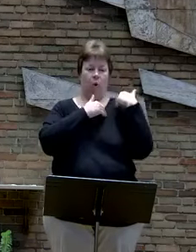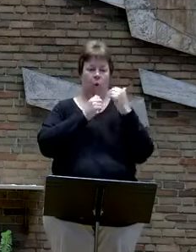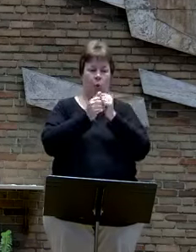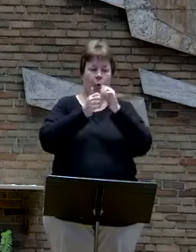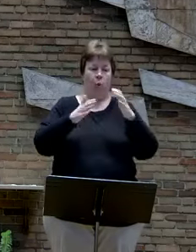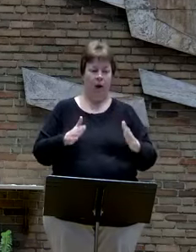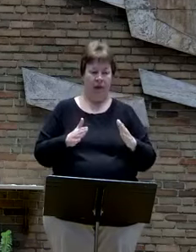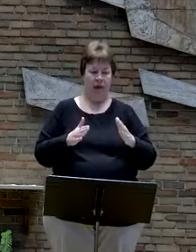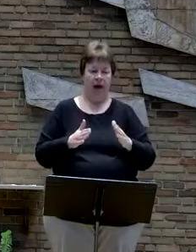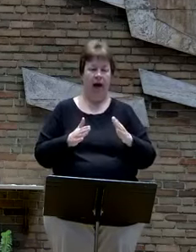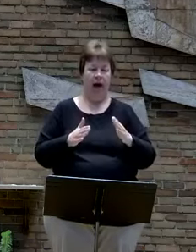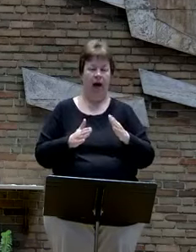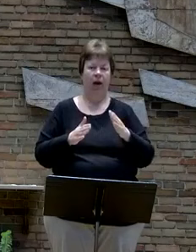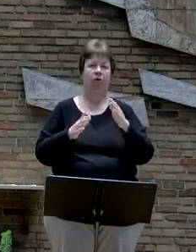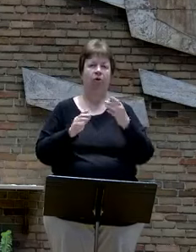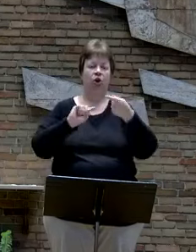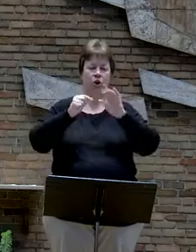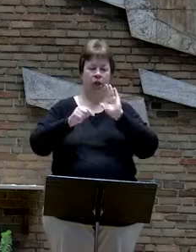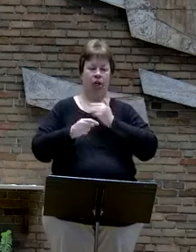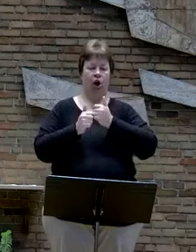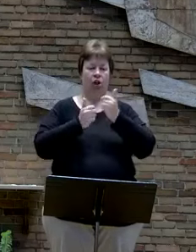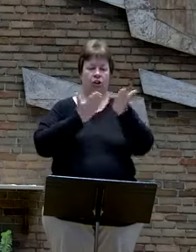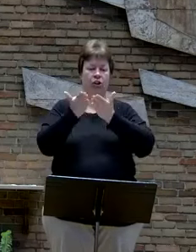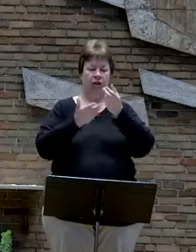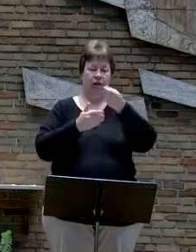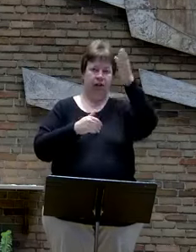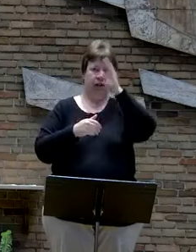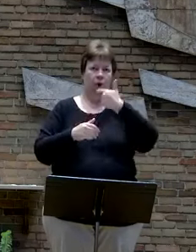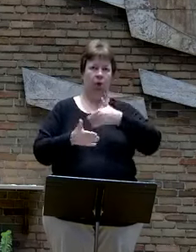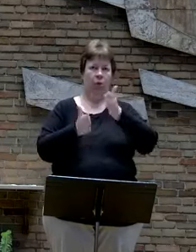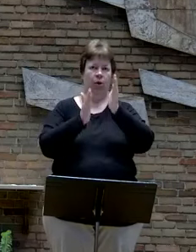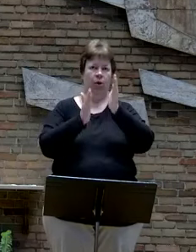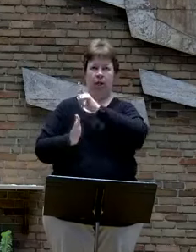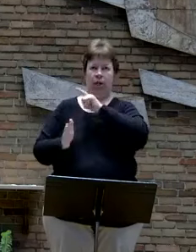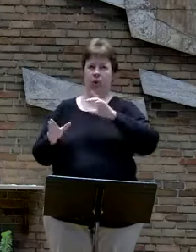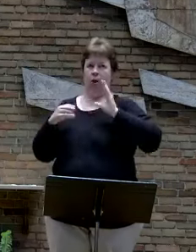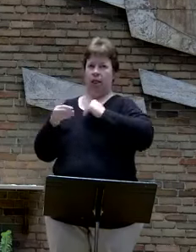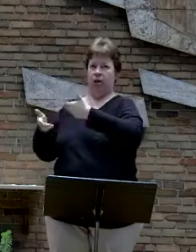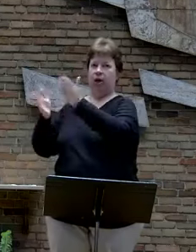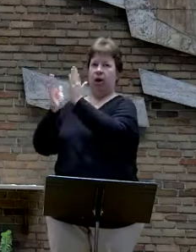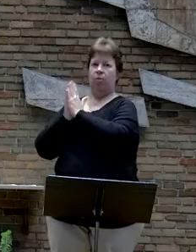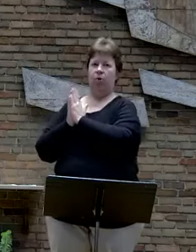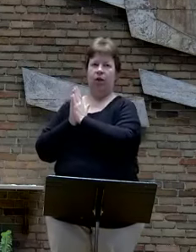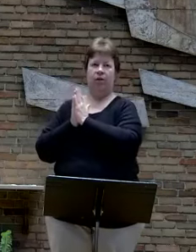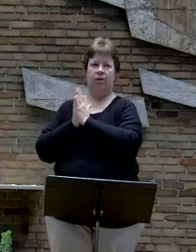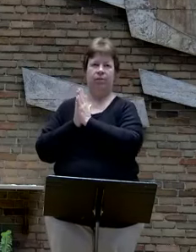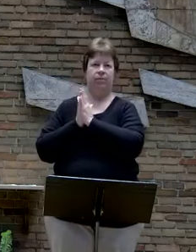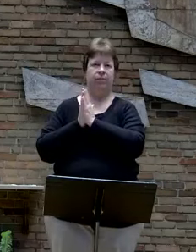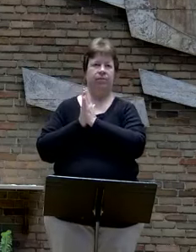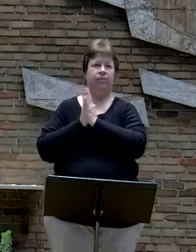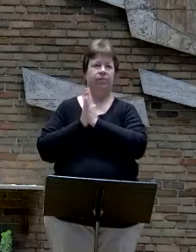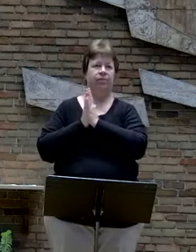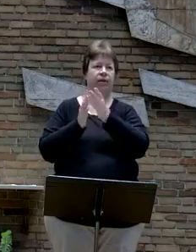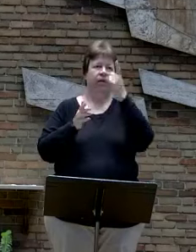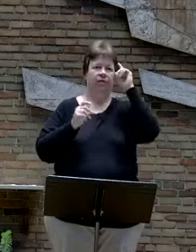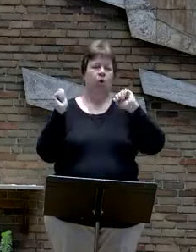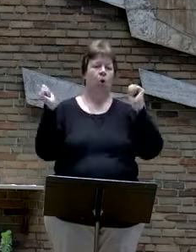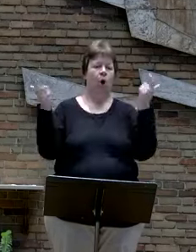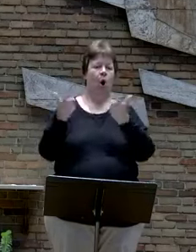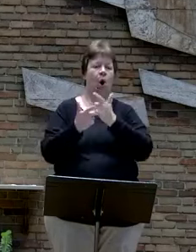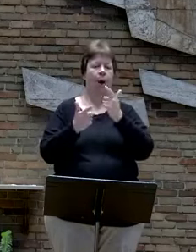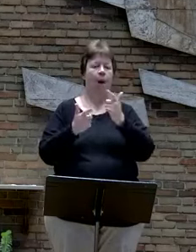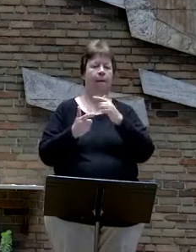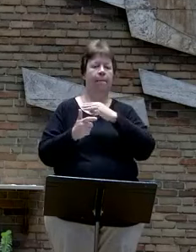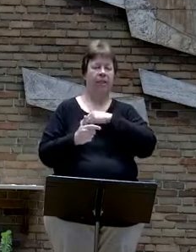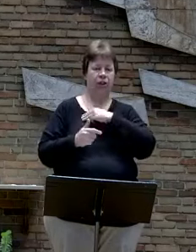our discipleship and service of God, we pray. Lord, hear our prayer. For all missionaries